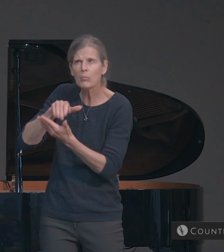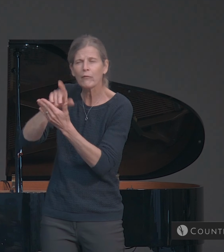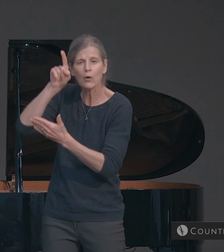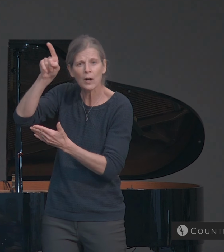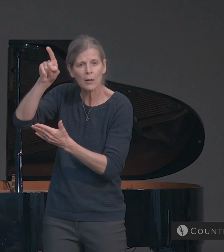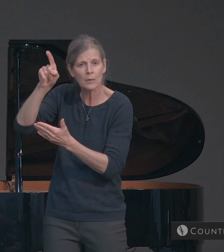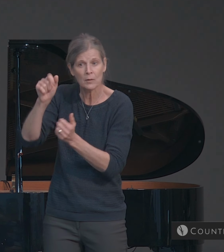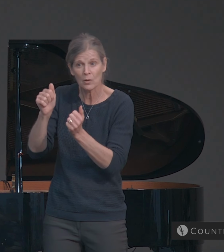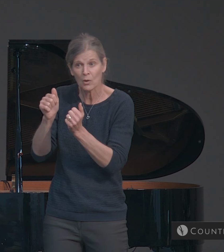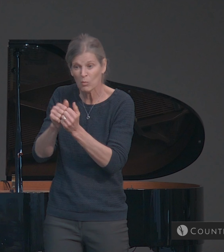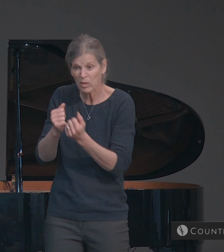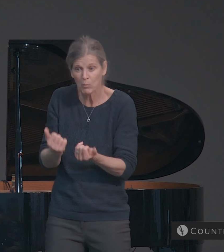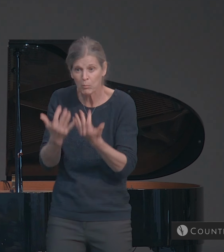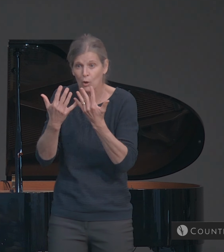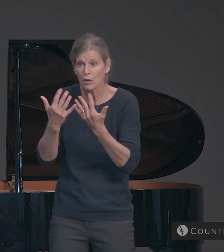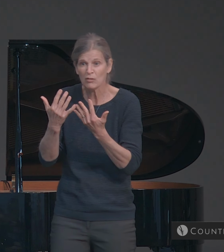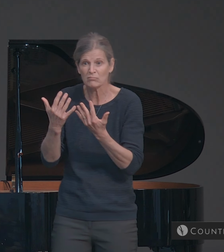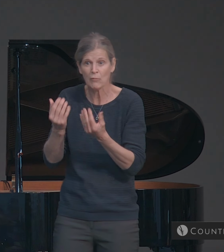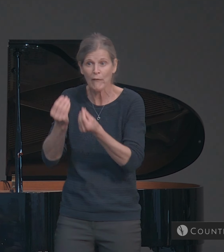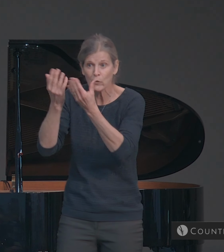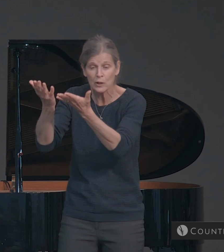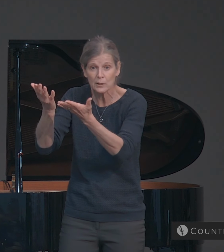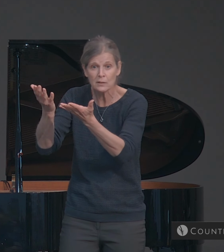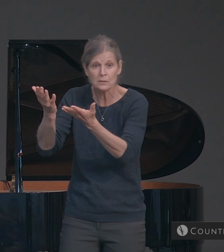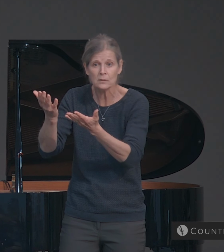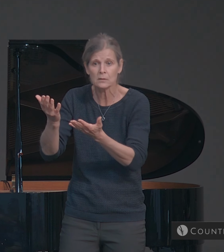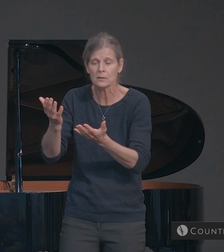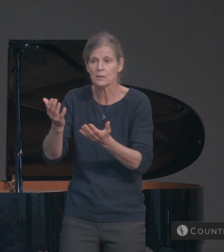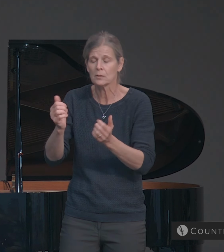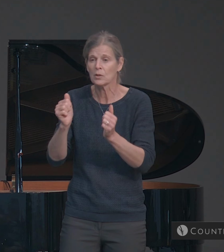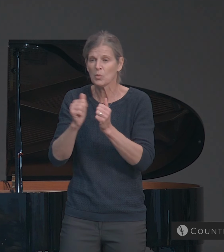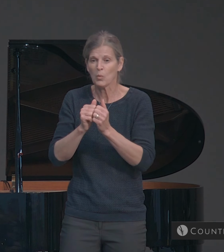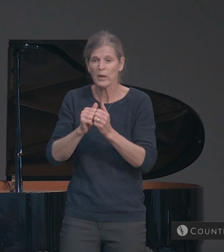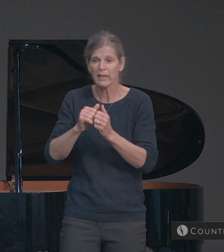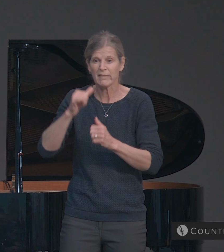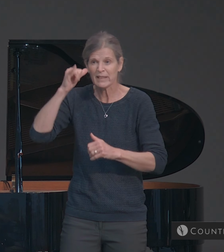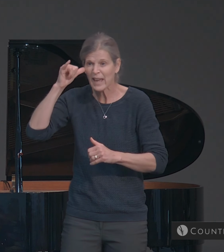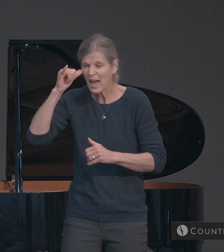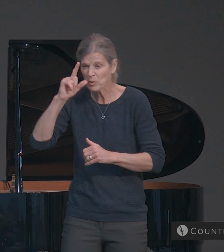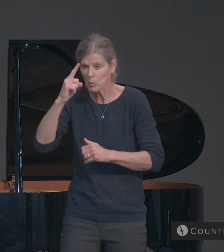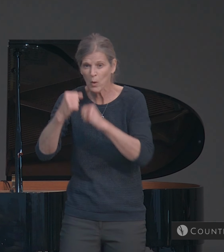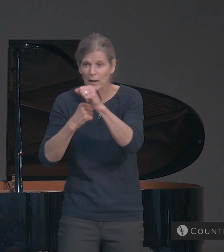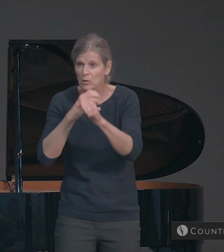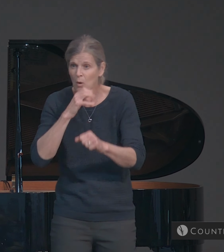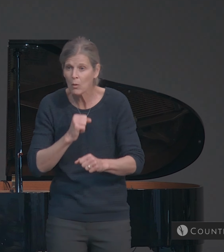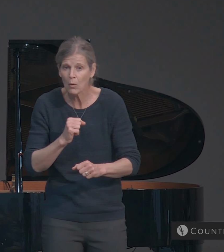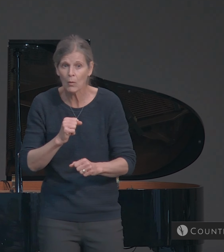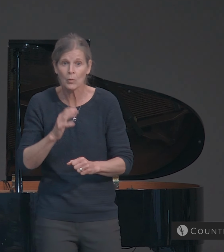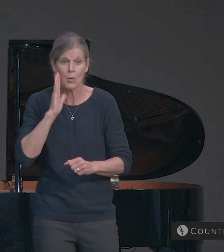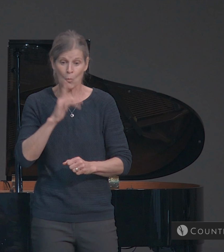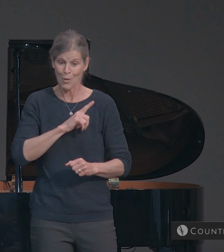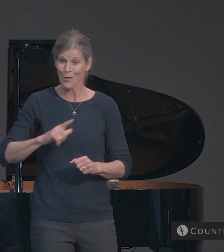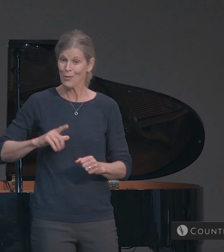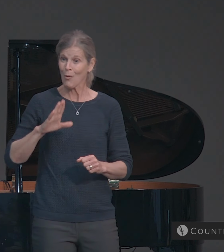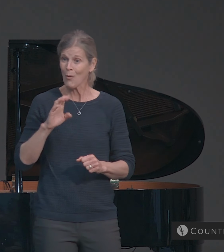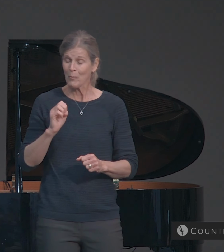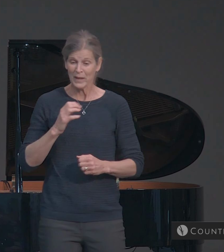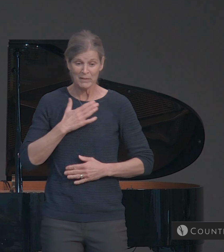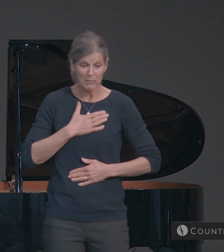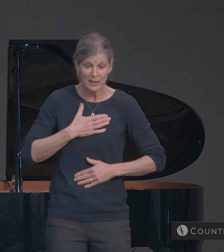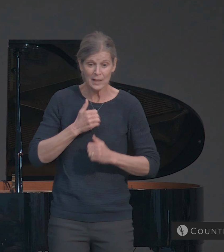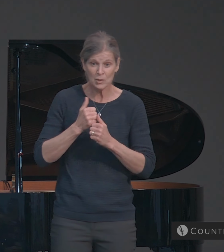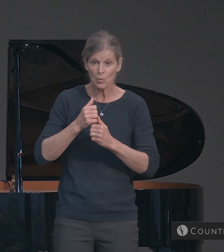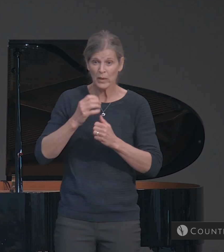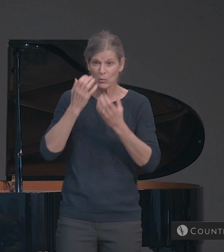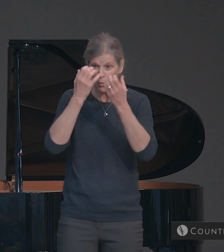I come before him with burnt offerings, with calves a year old? Will the Lord be pleased with thousands of